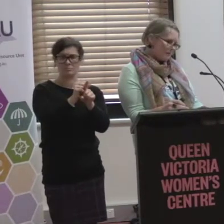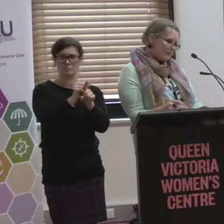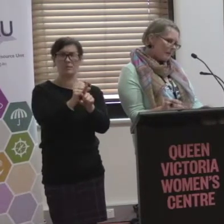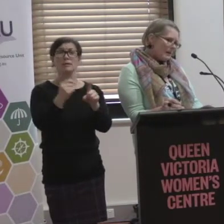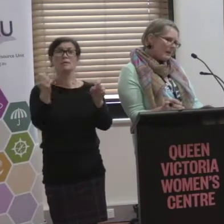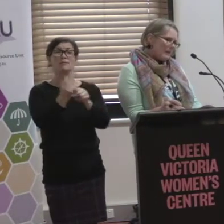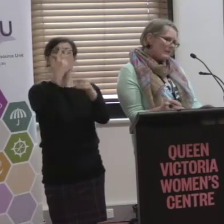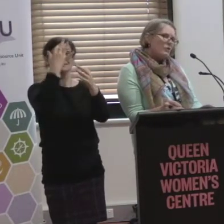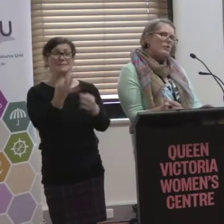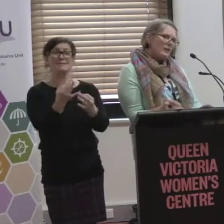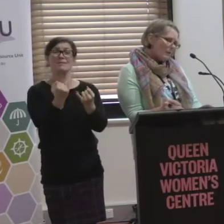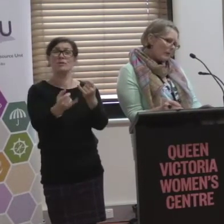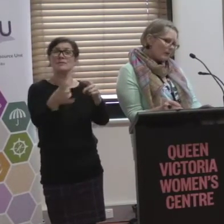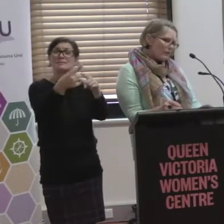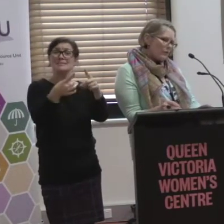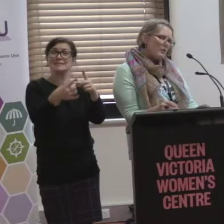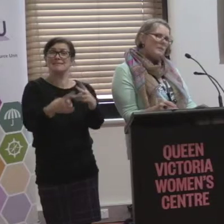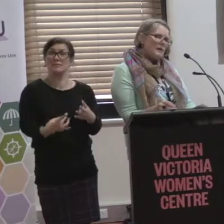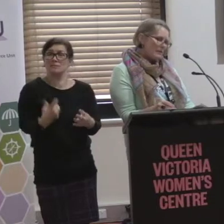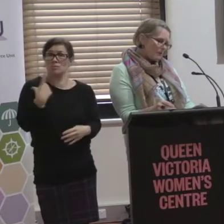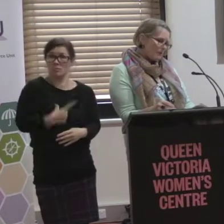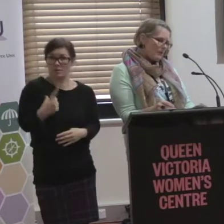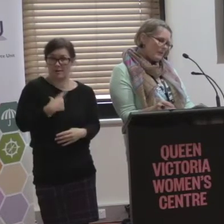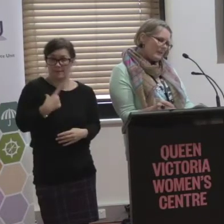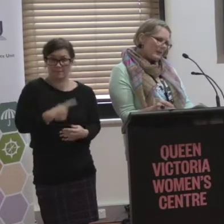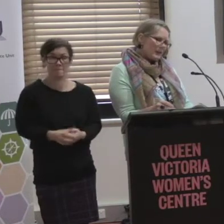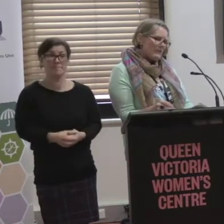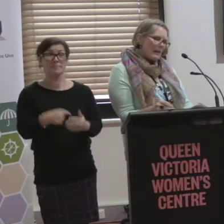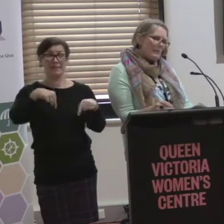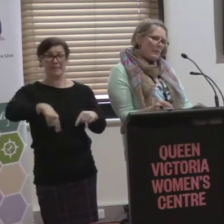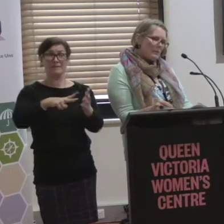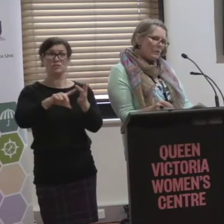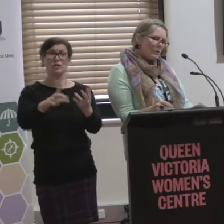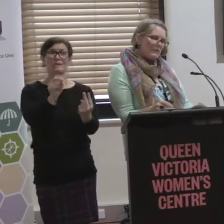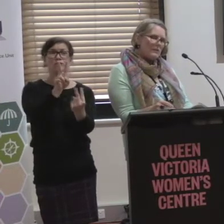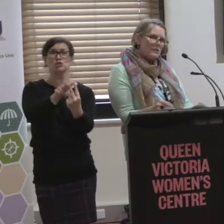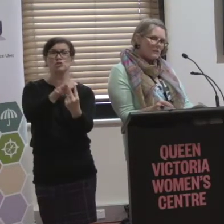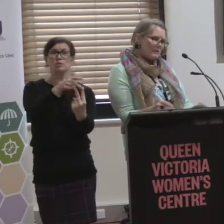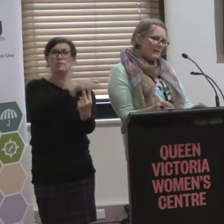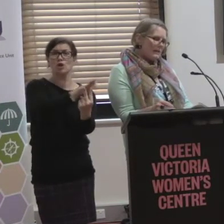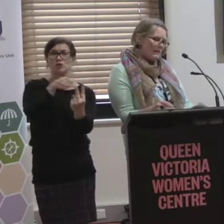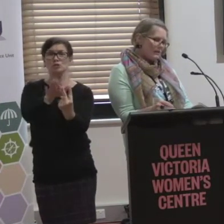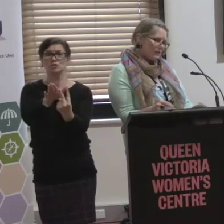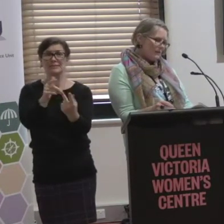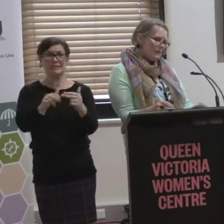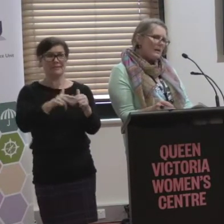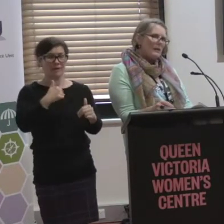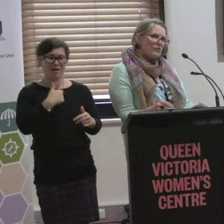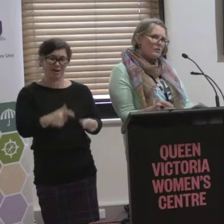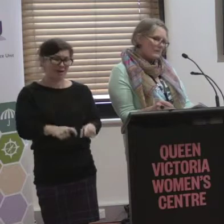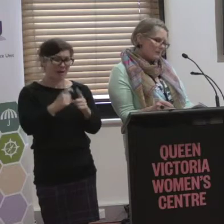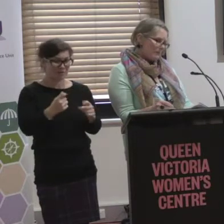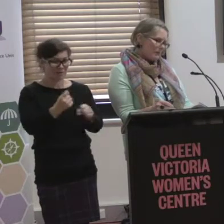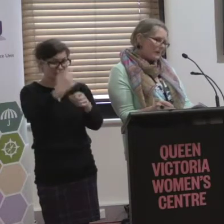decision-specific. In Victoria, we have 2 competing approaches as to how people who have difficulties making decisions